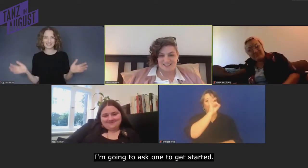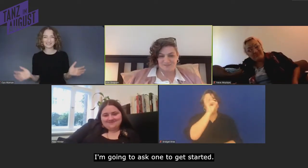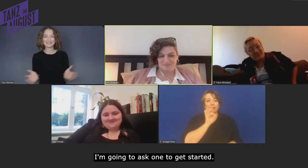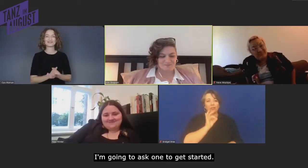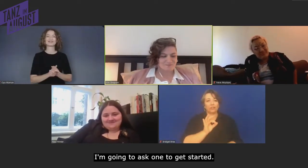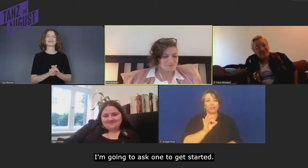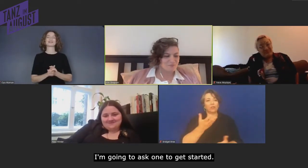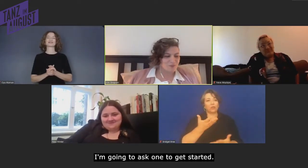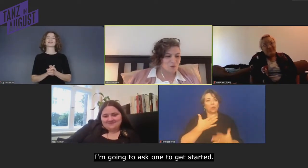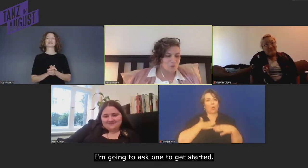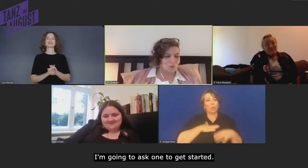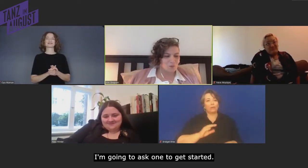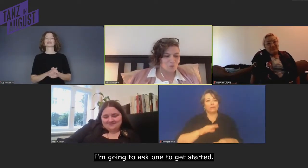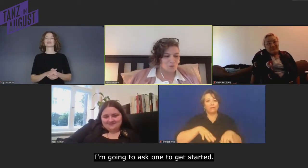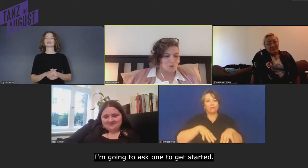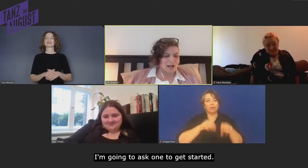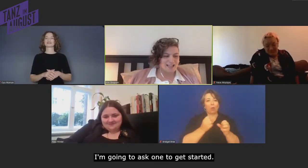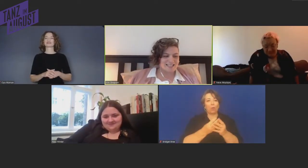started.